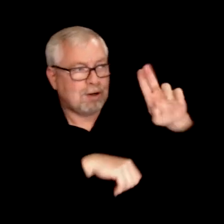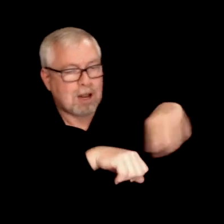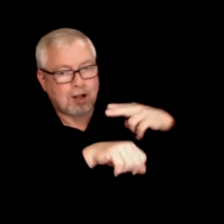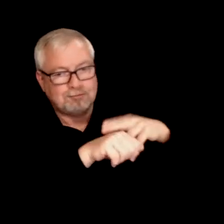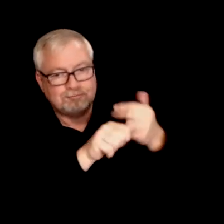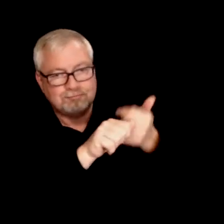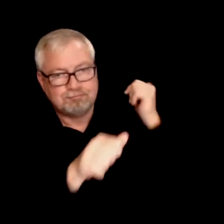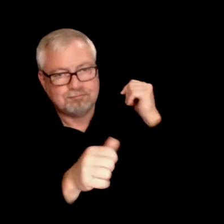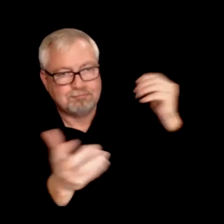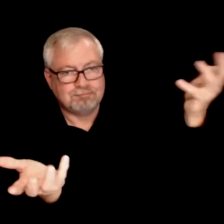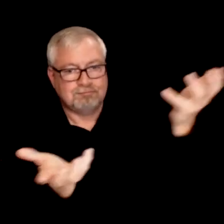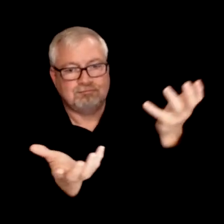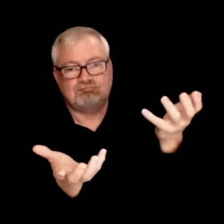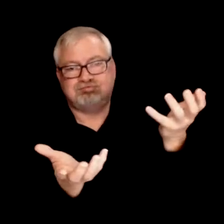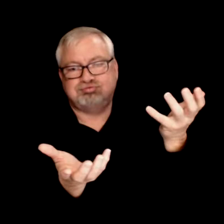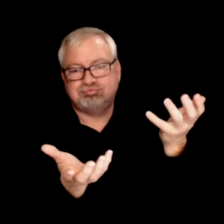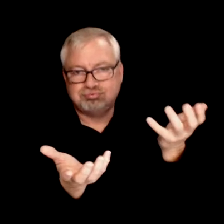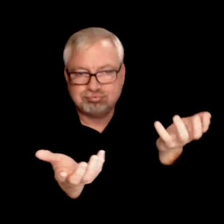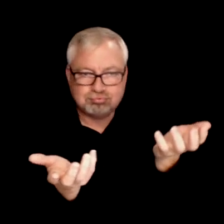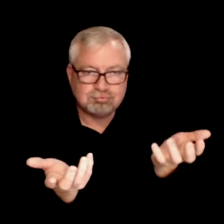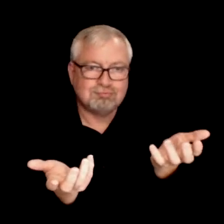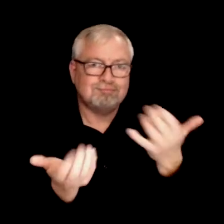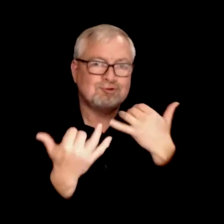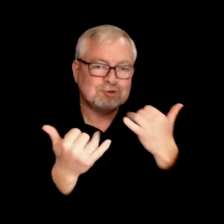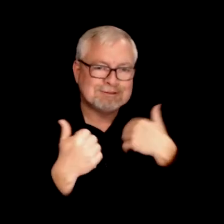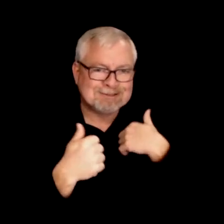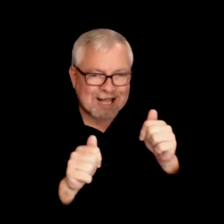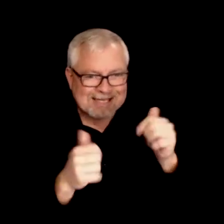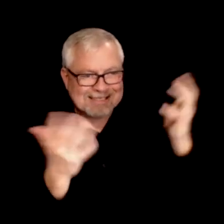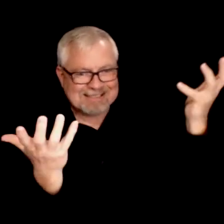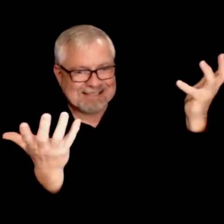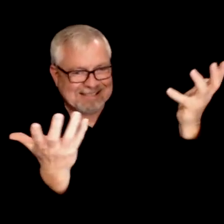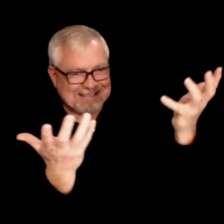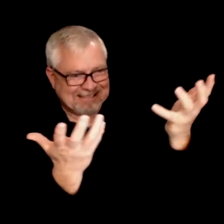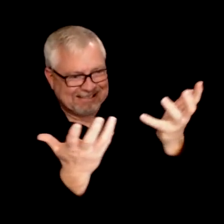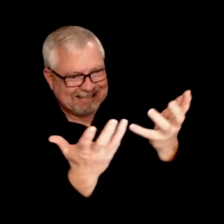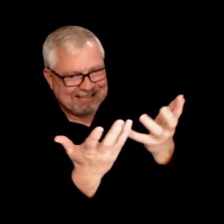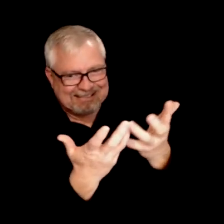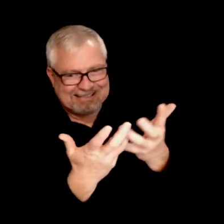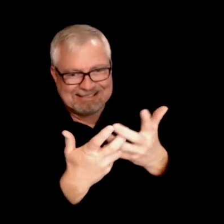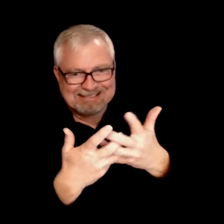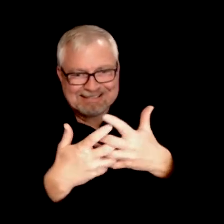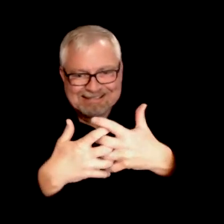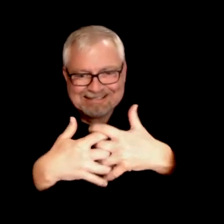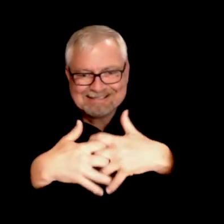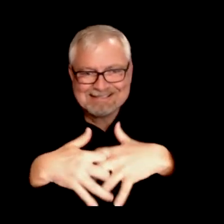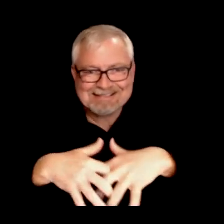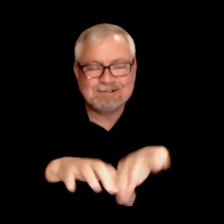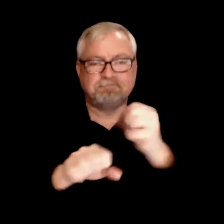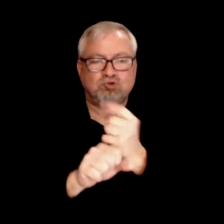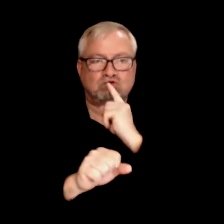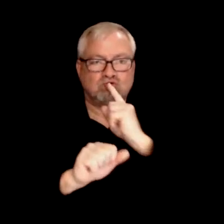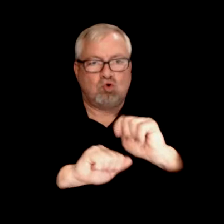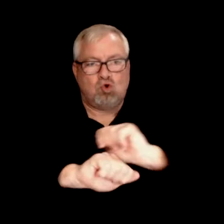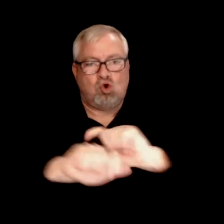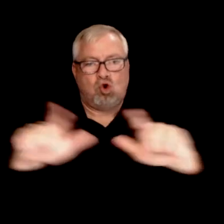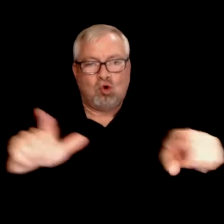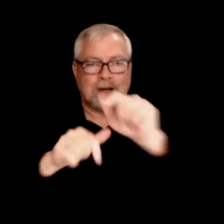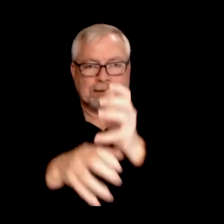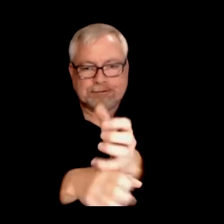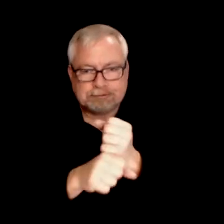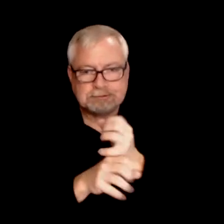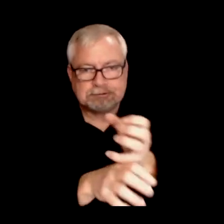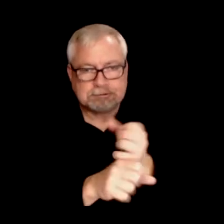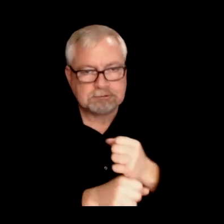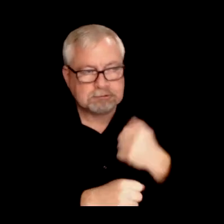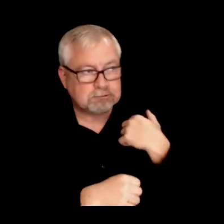the providers to make sure that we can have them available to receive the vaccine when it does come.